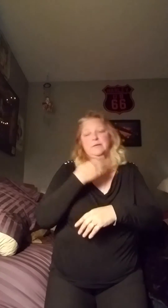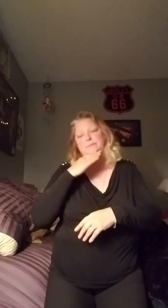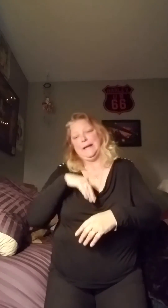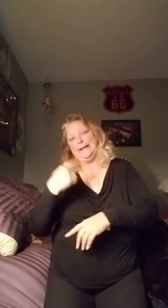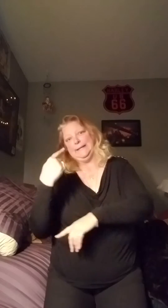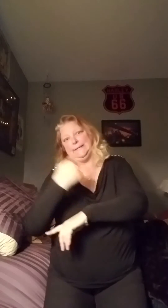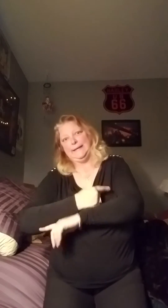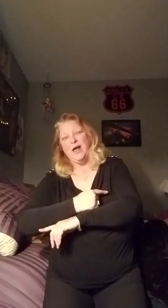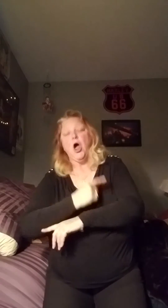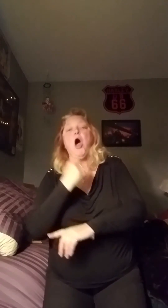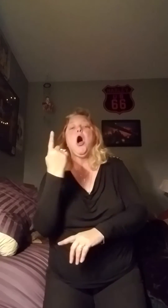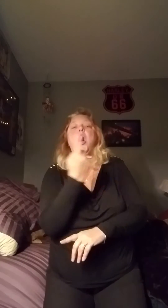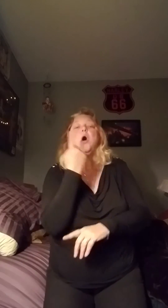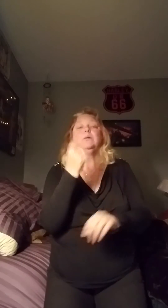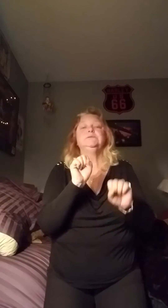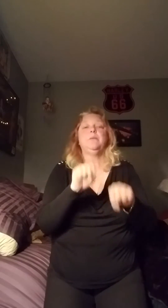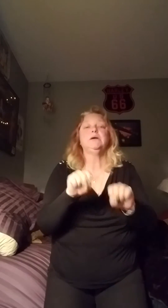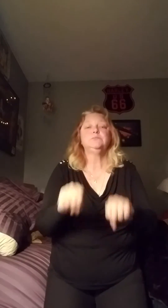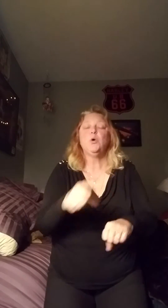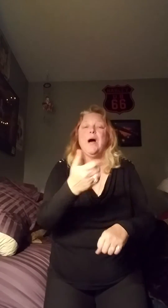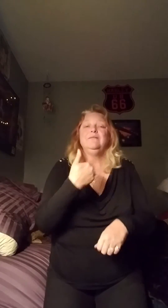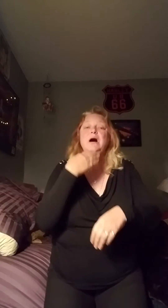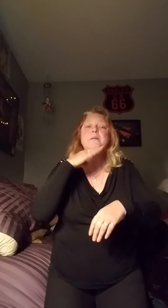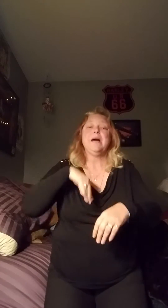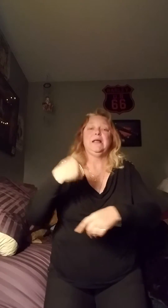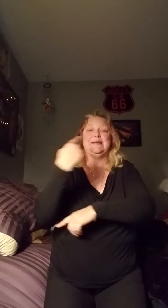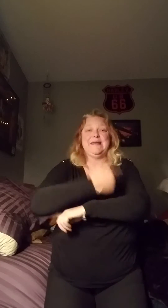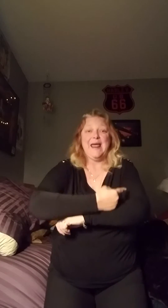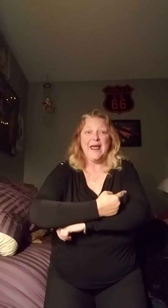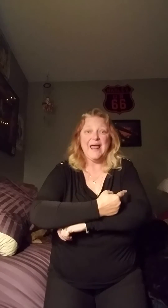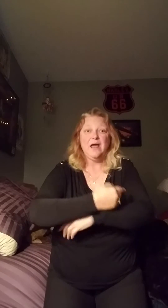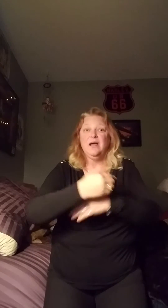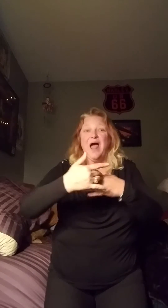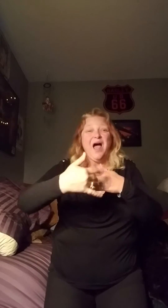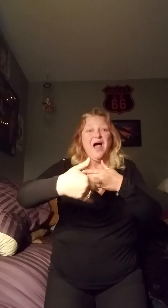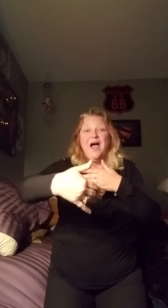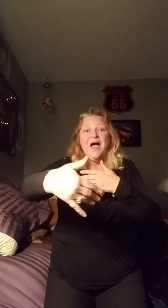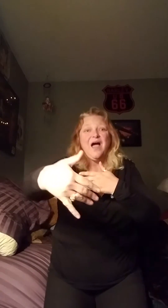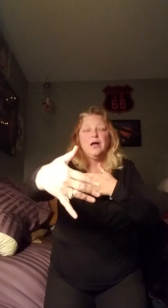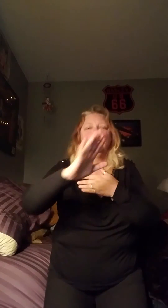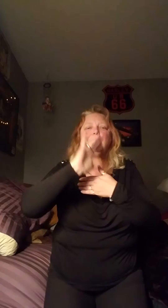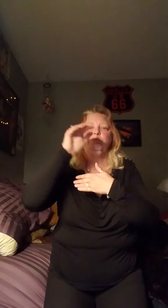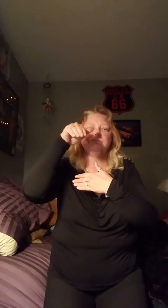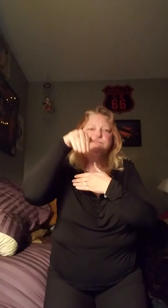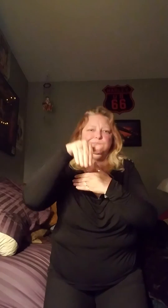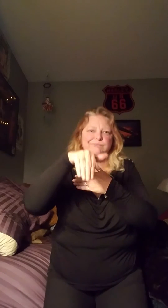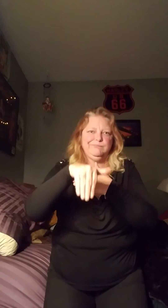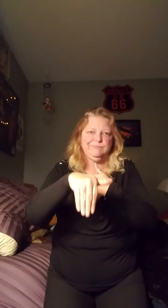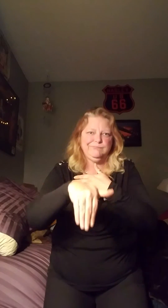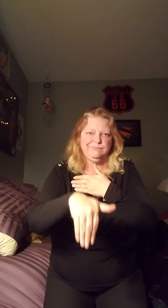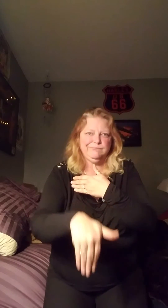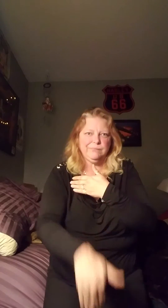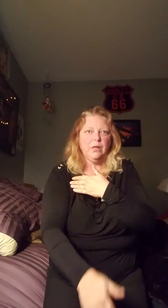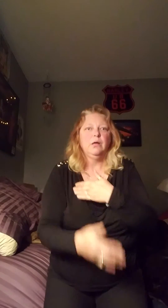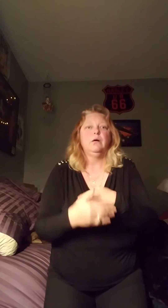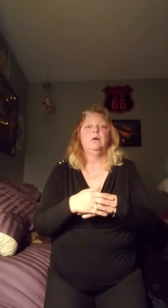It's always possible that you have a bad day, and then from there on in, it's just going to go down and down and down. But statistically, the best bet is,